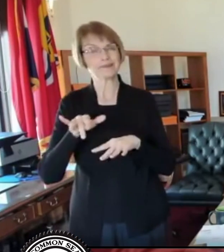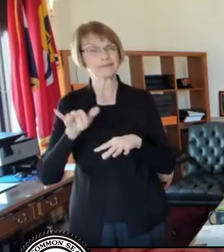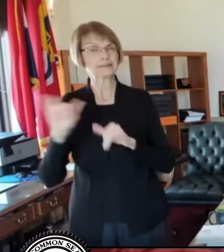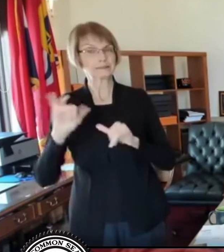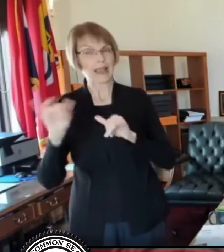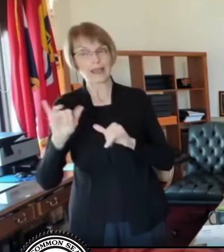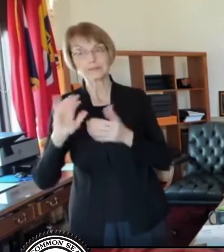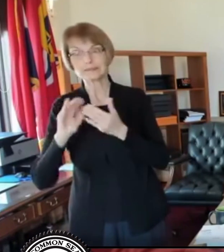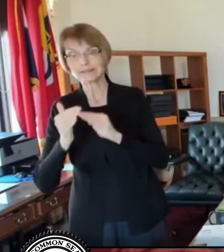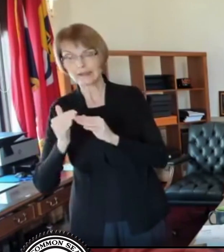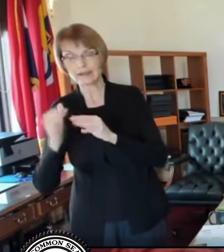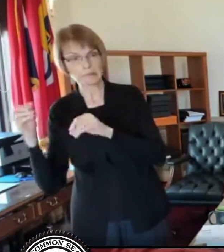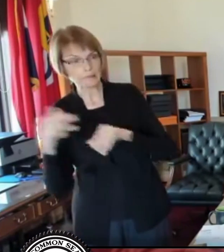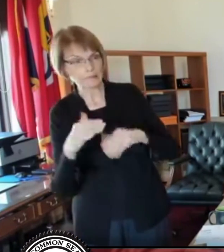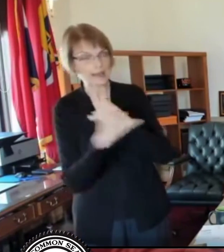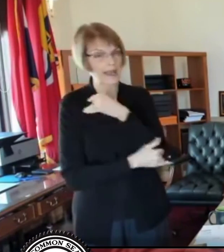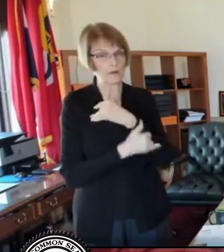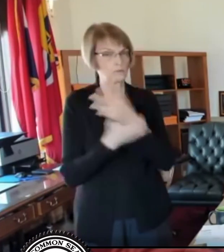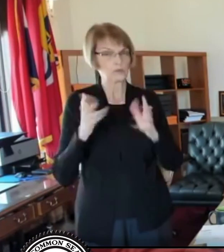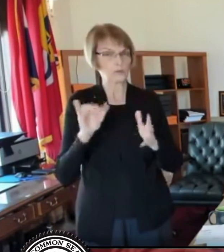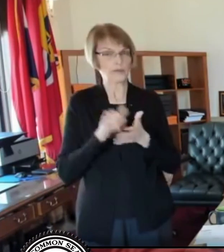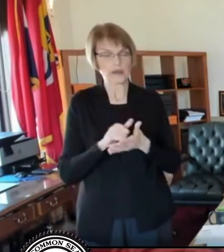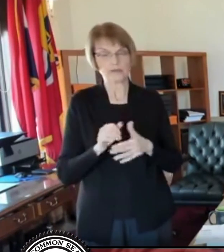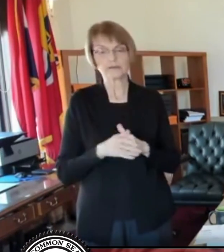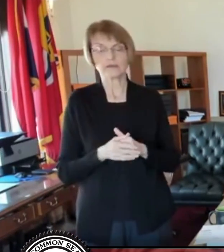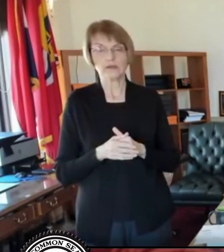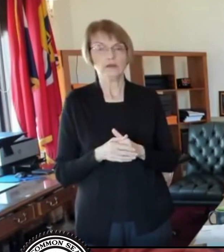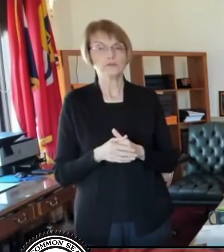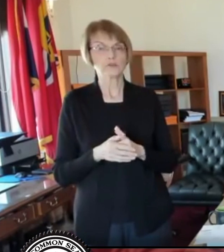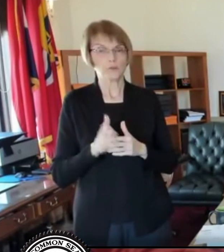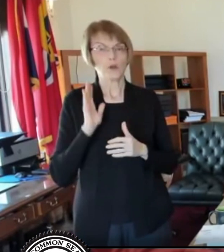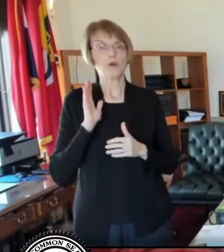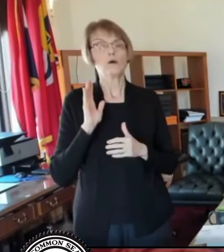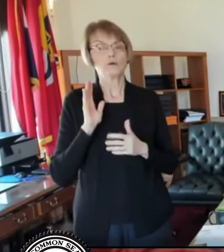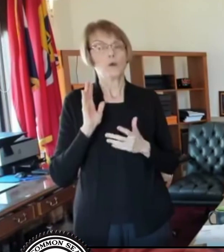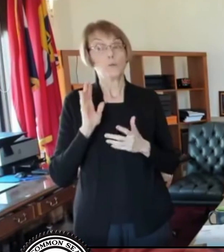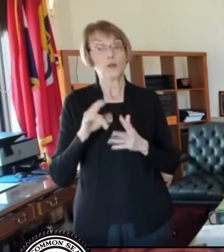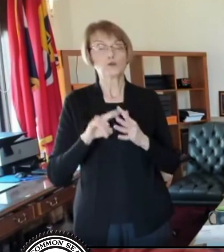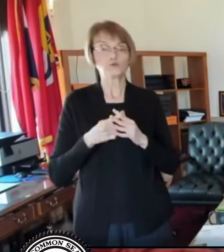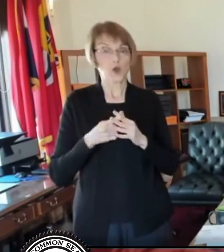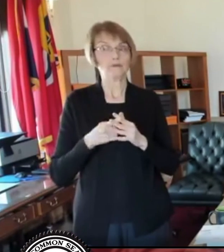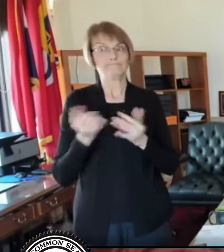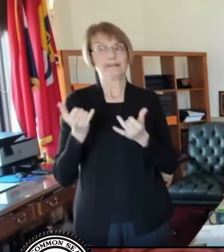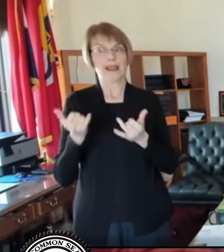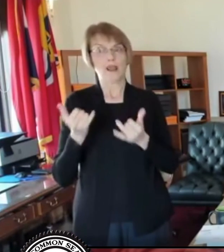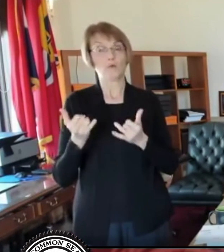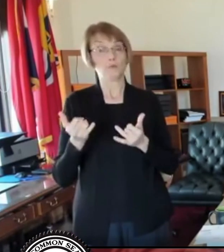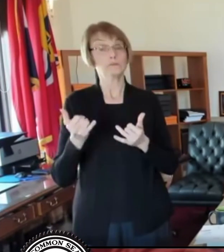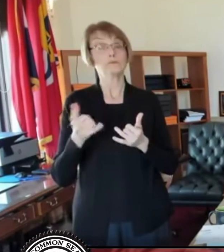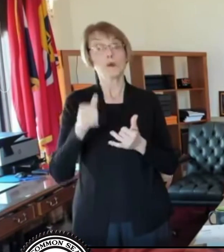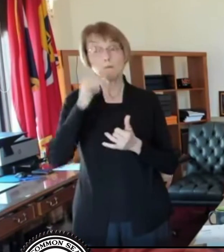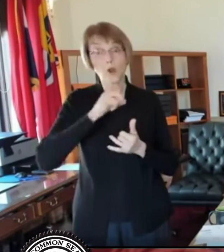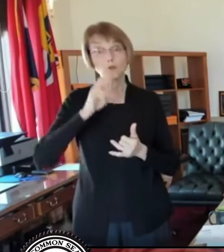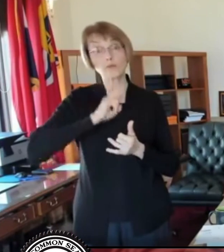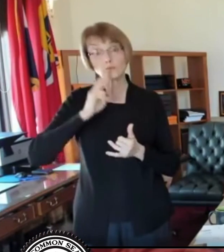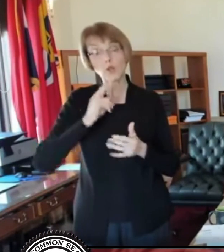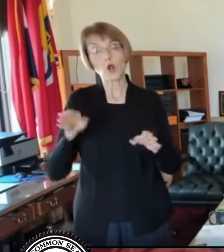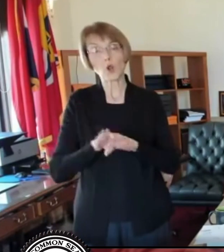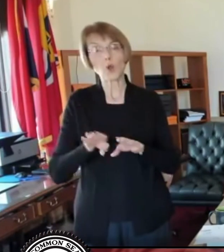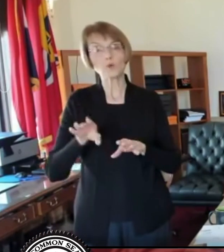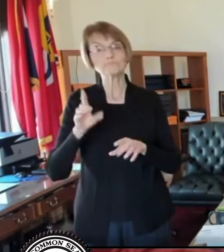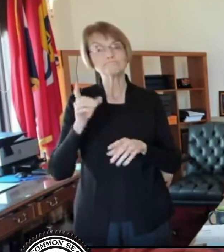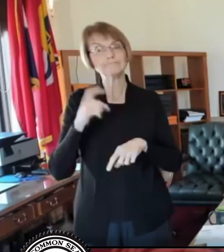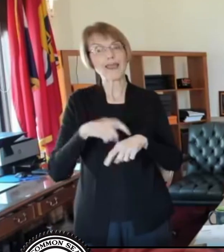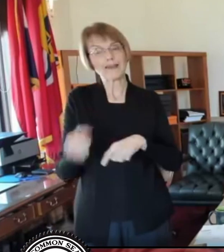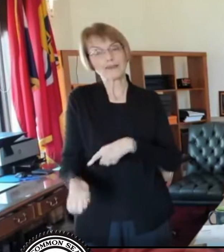also immediately go to a 12 p.m. closing time for bars and restaurants. Still have to socially